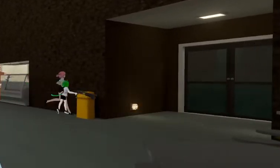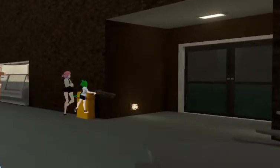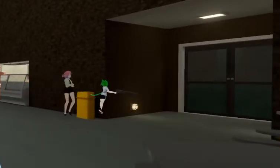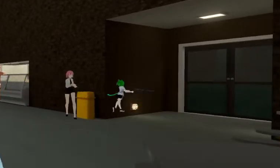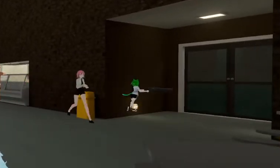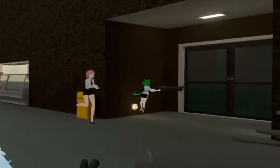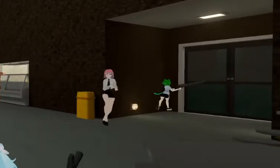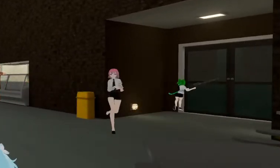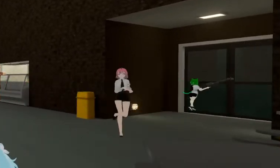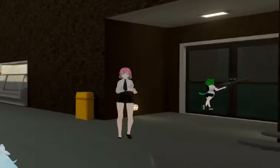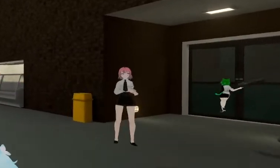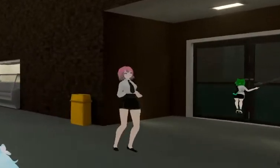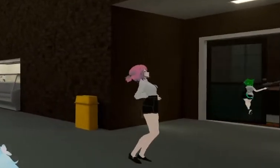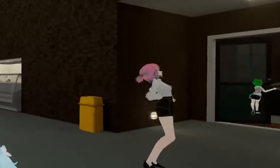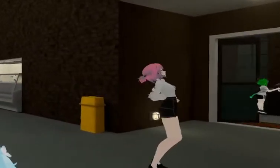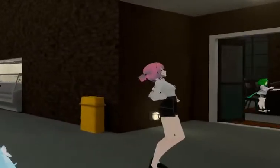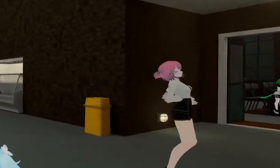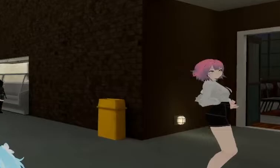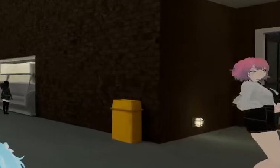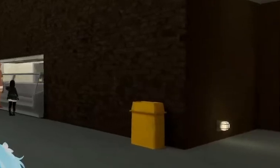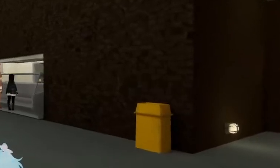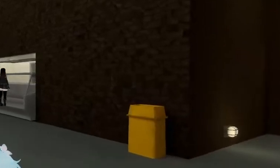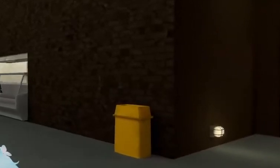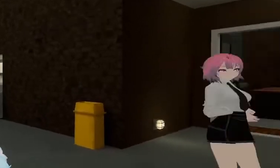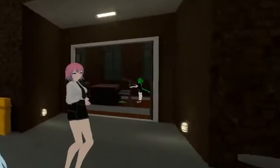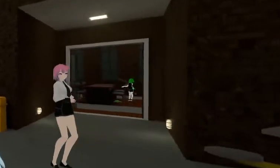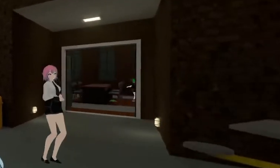Can I have a latte? Coffee?